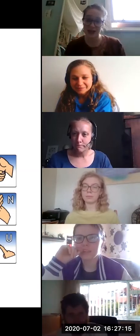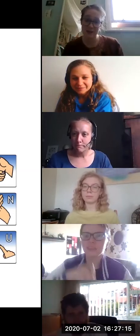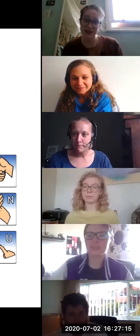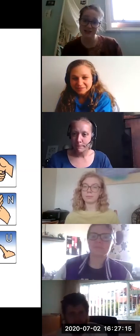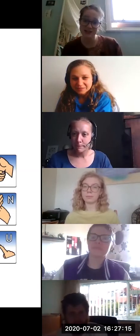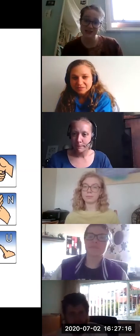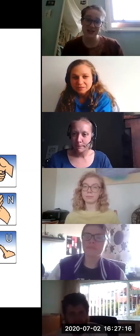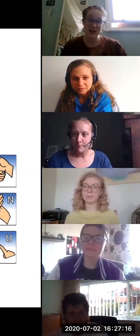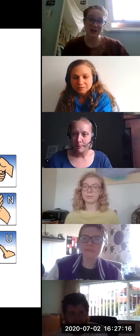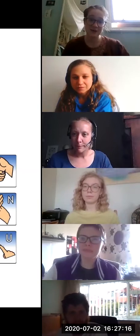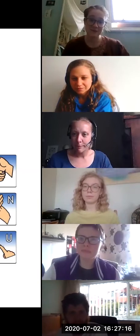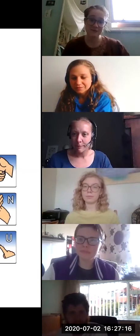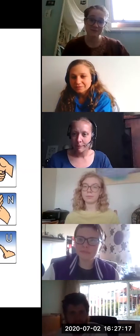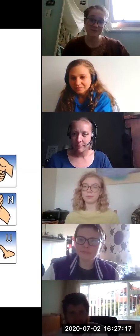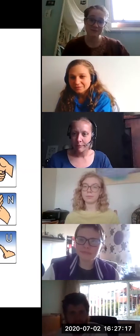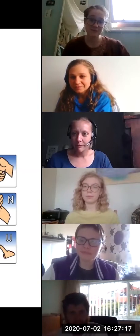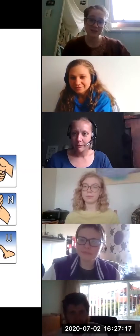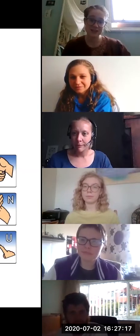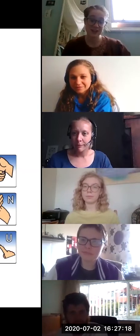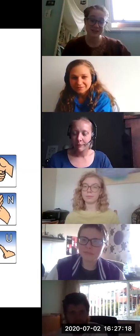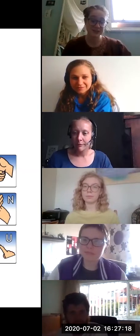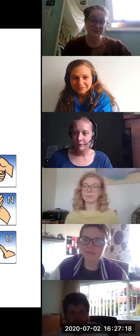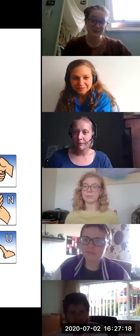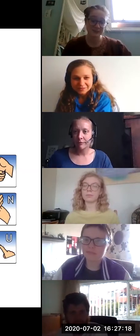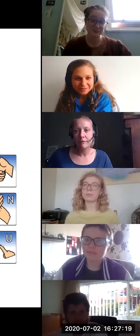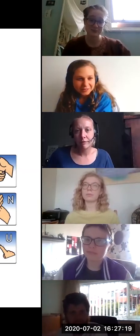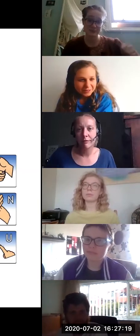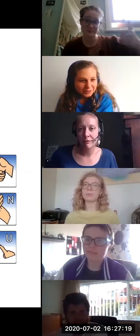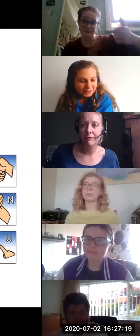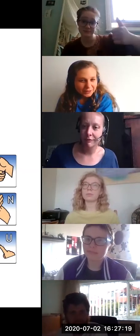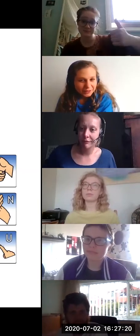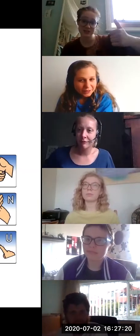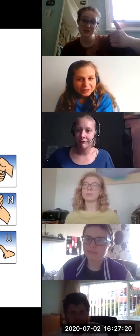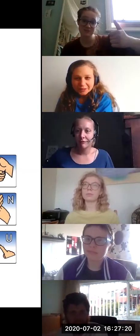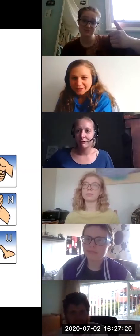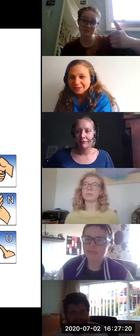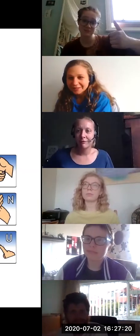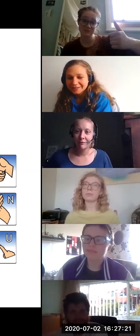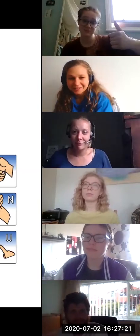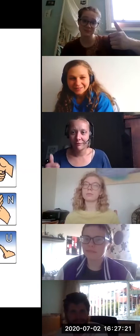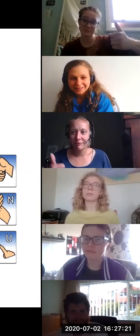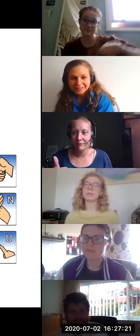name? My name is. And see how we do. Yeah?